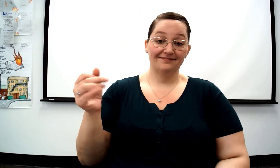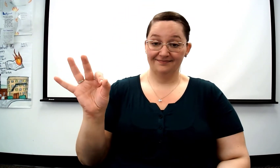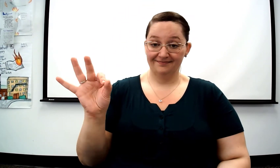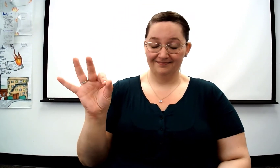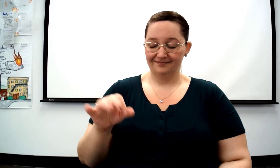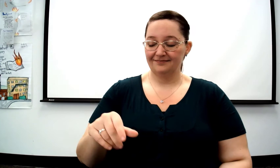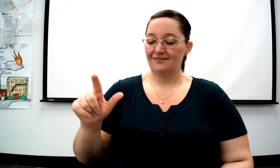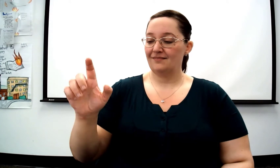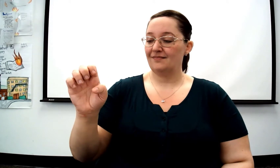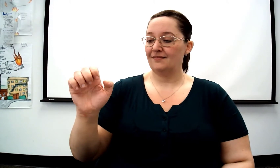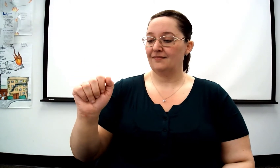Number 19,